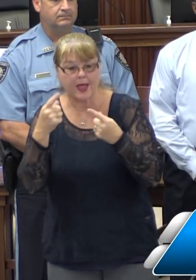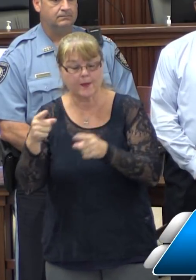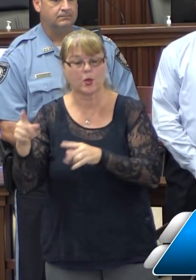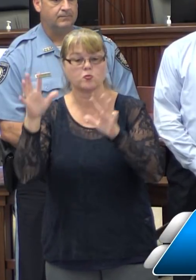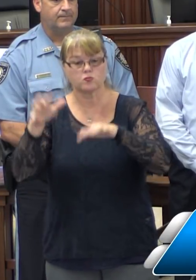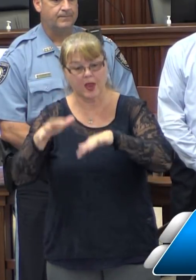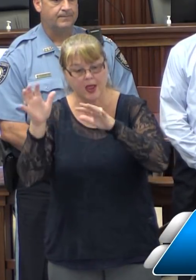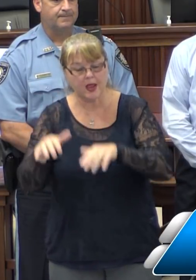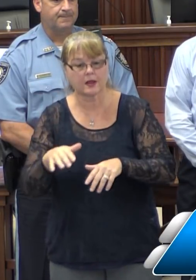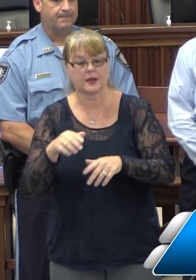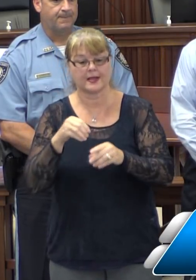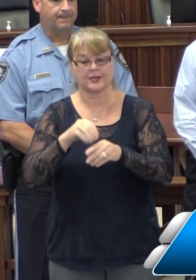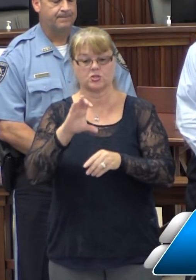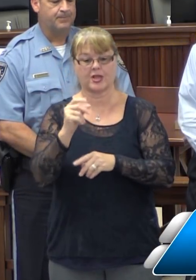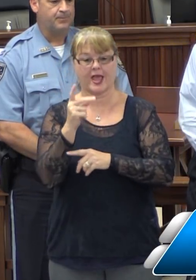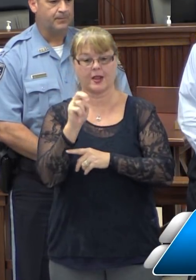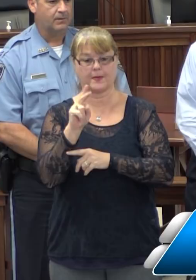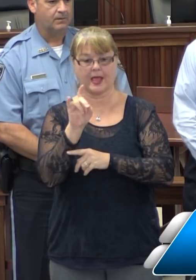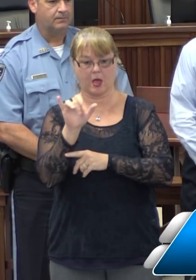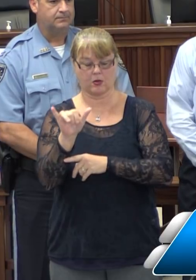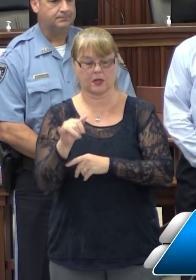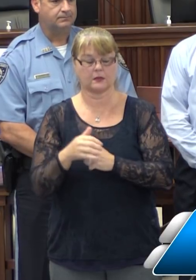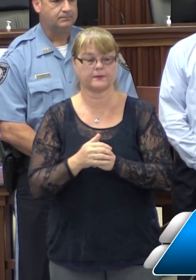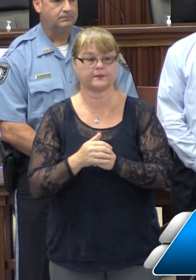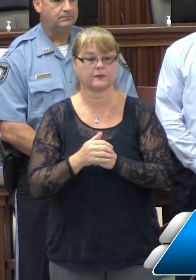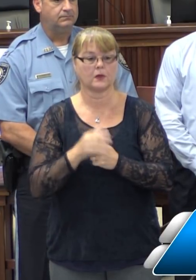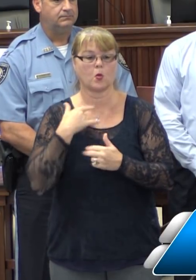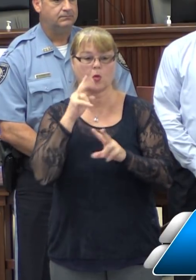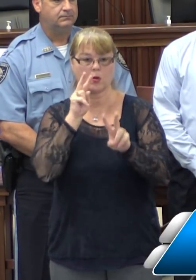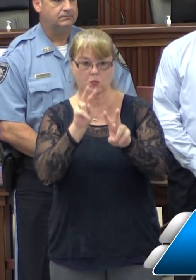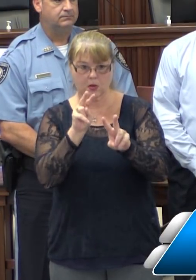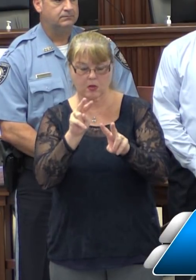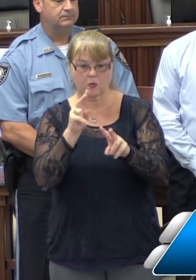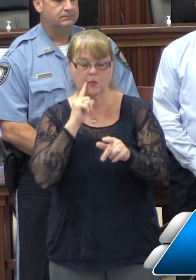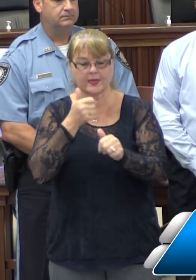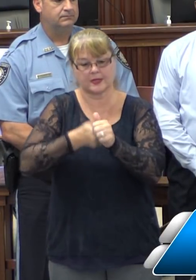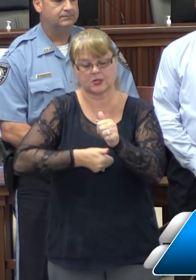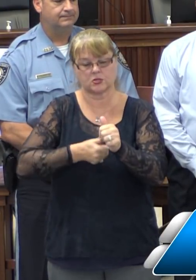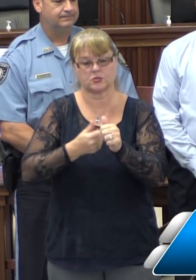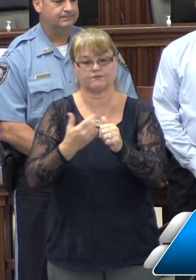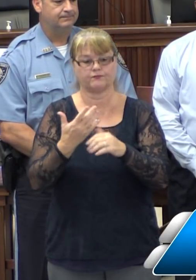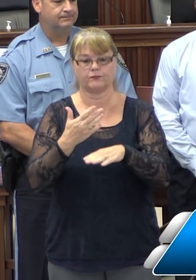of rain encroachment into Chatham County. So we'll be monitoring that with every advisory.